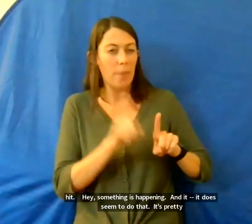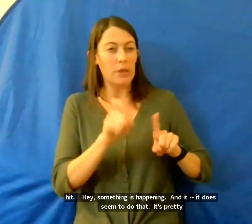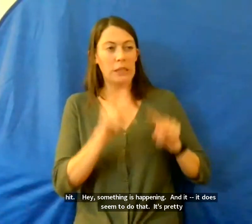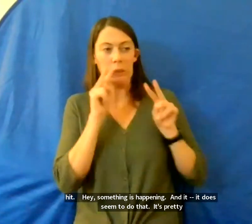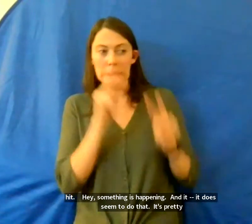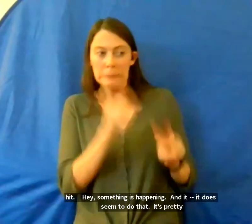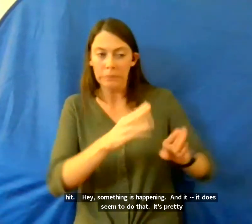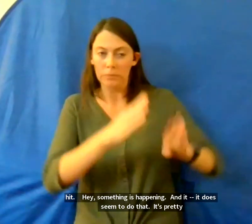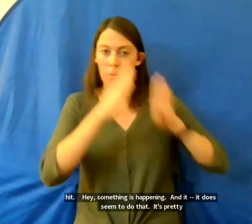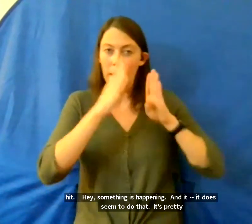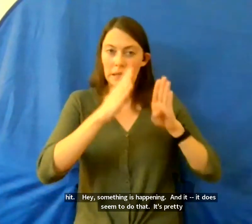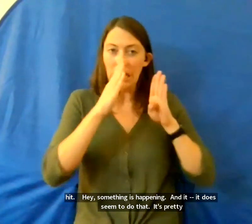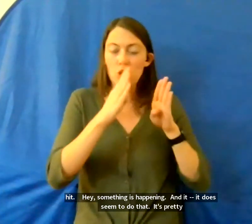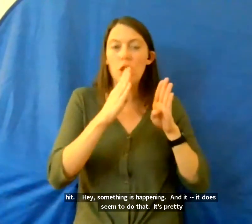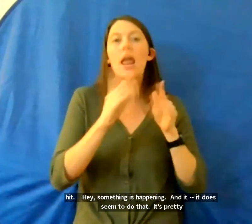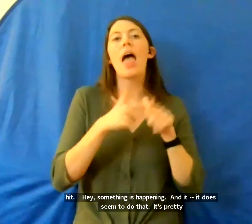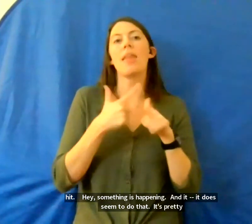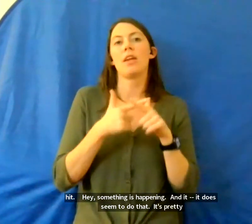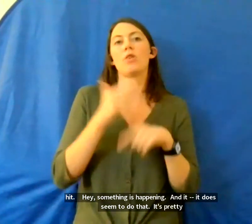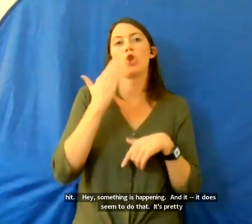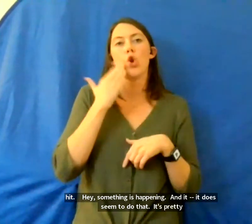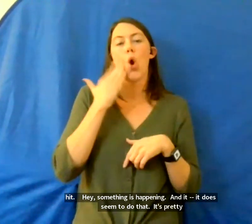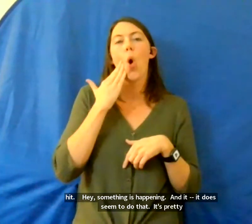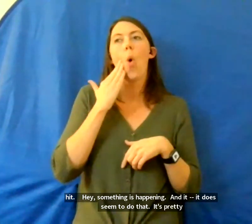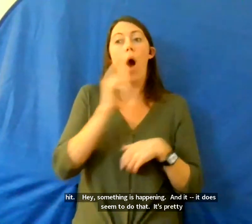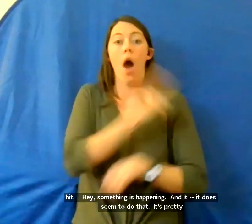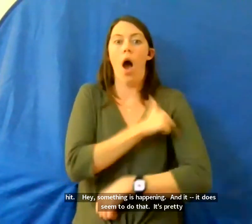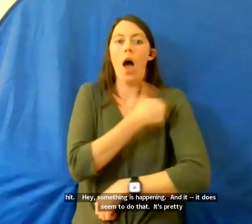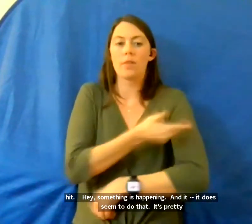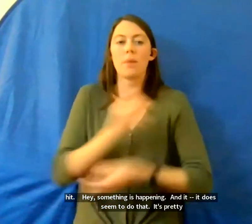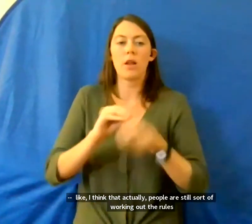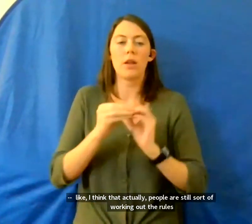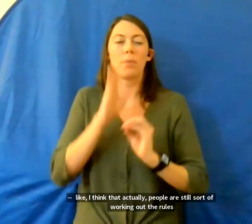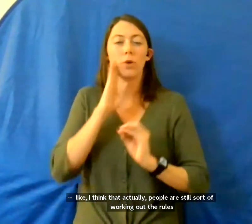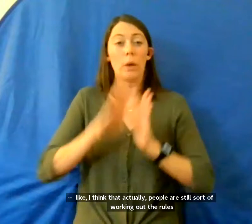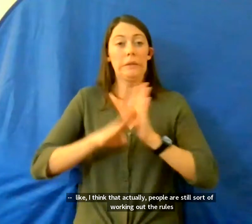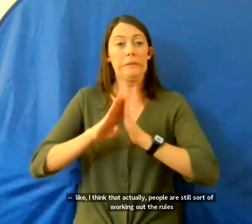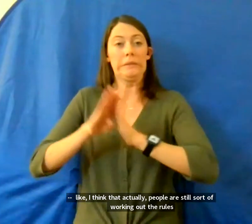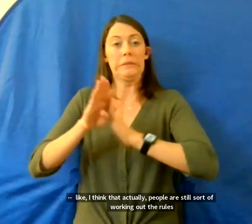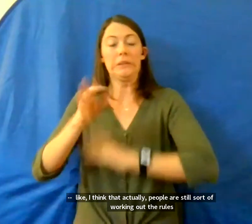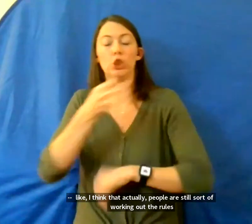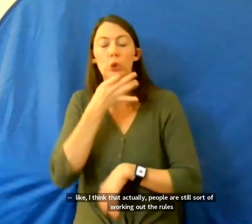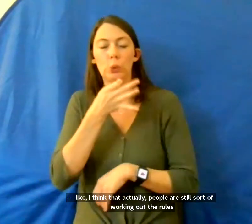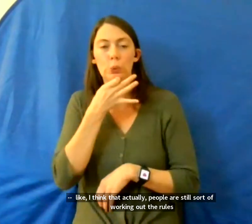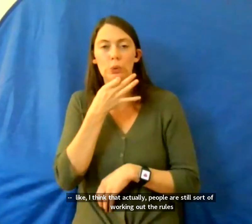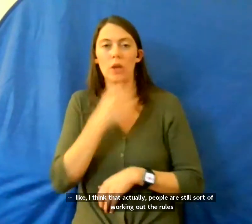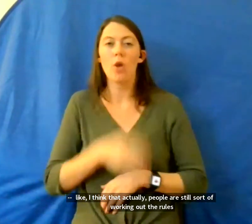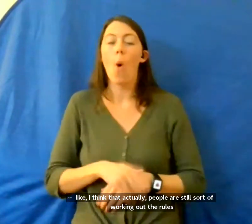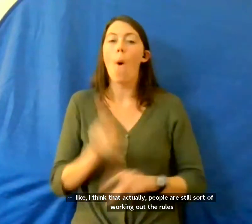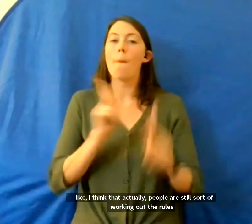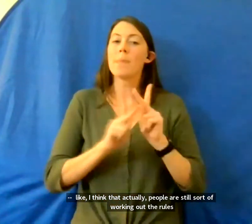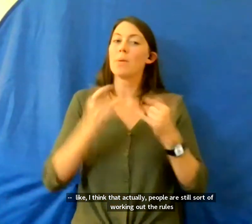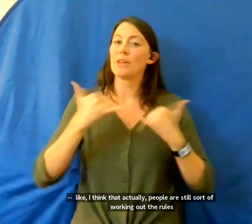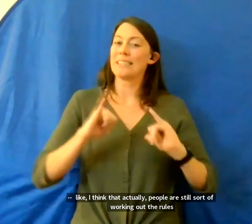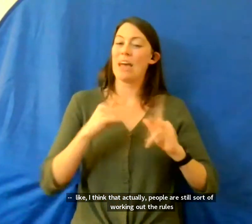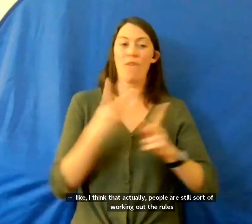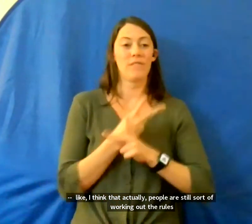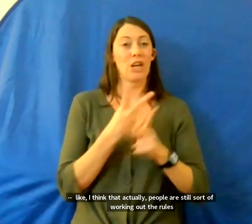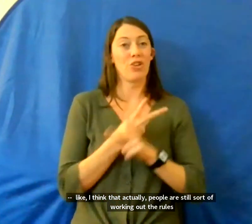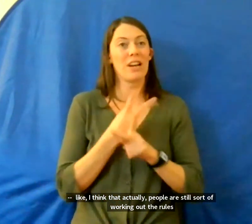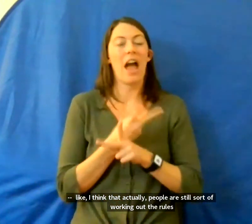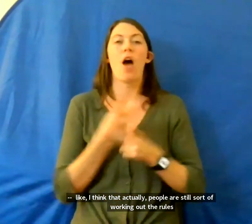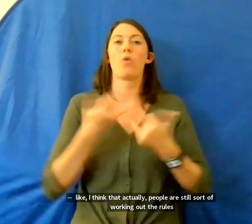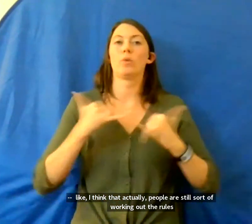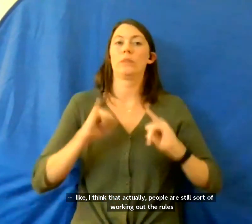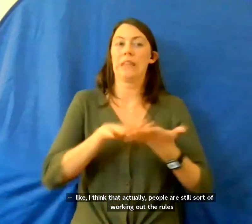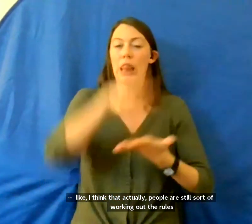actually people are still sort of working out the rules, and it's done a little bit differently in different places, but we've come a long way. And it does seem to tell us